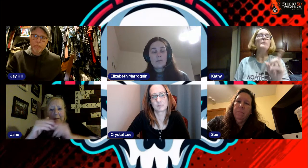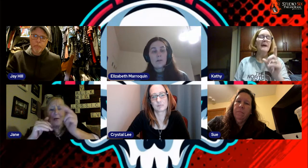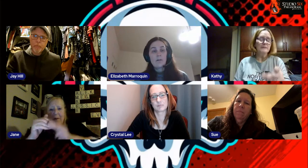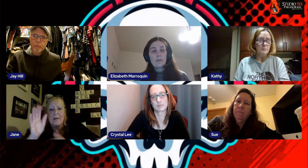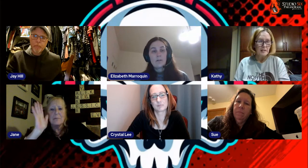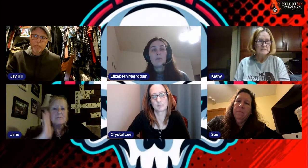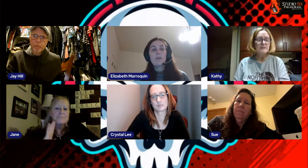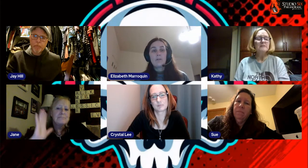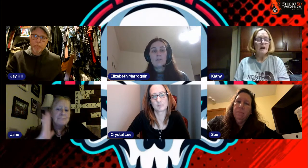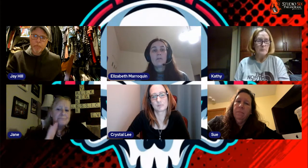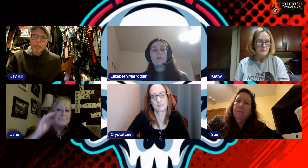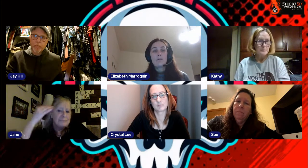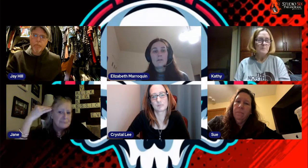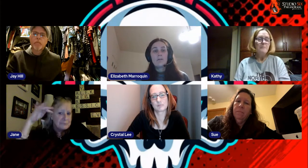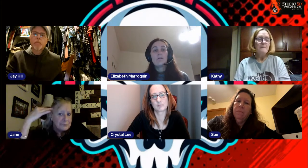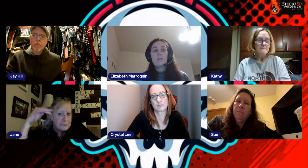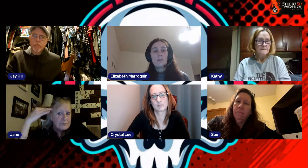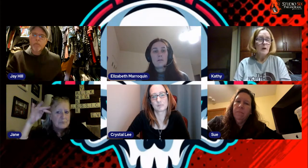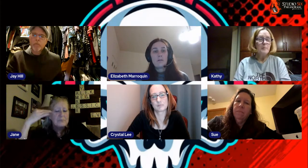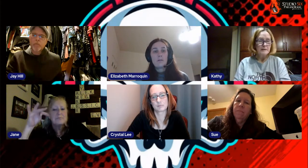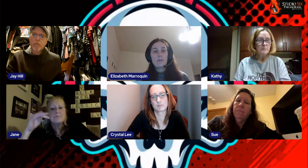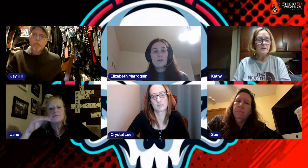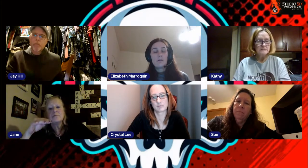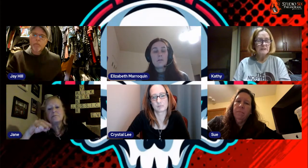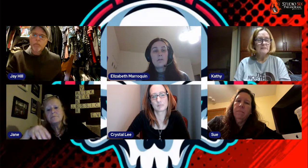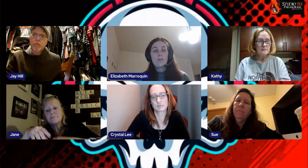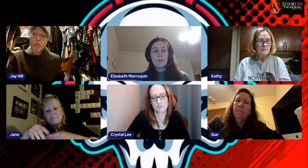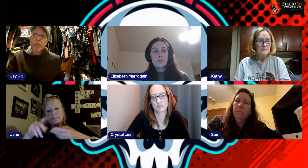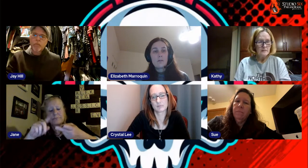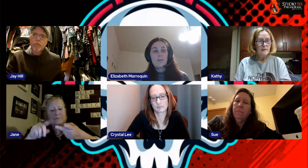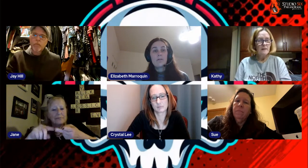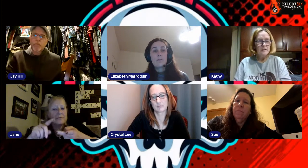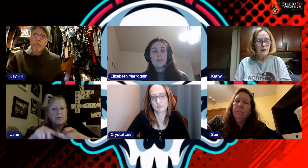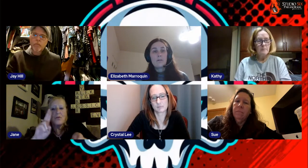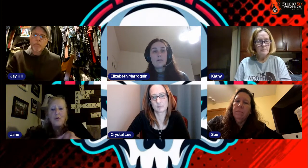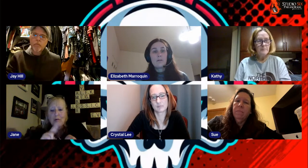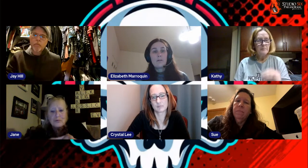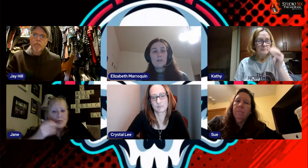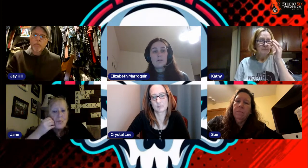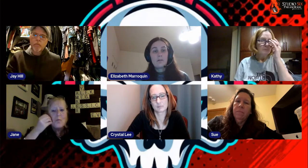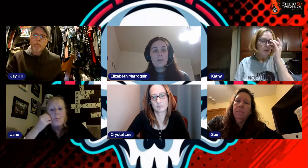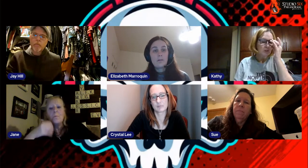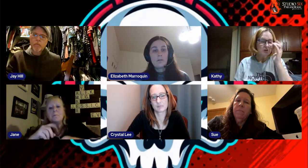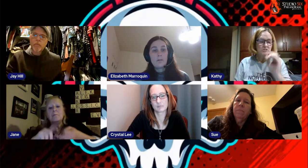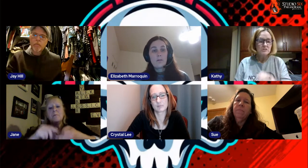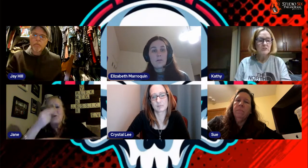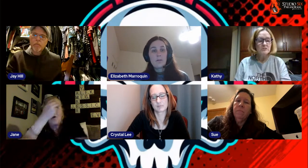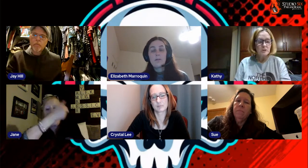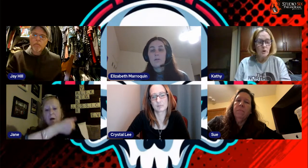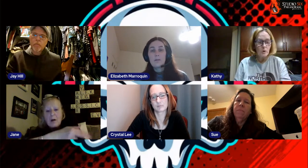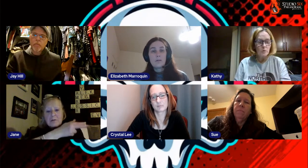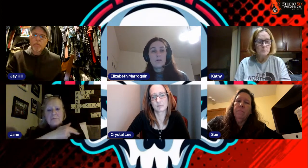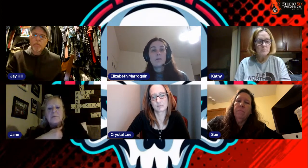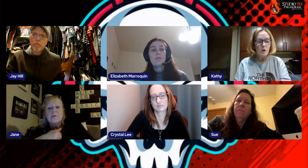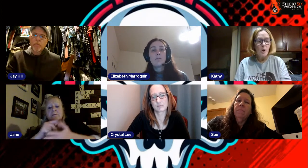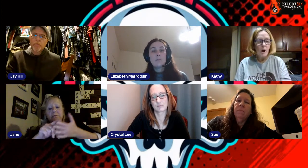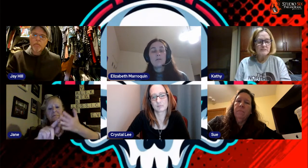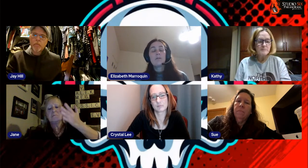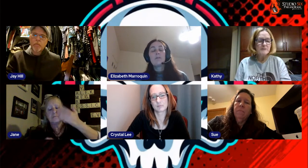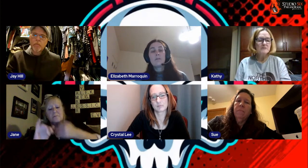abandoned, or abandoned building, yep. Abandoned building, yep. Nursing